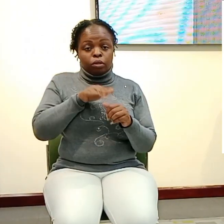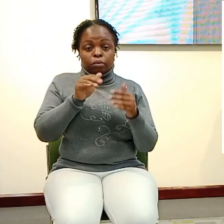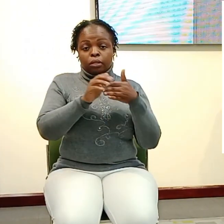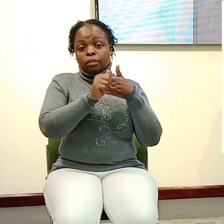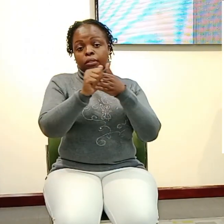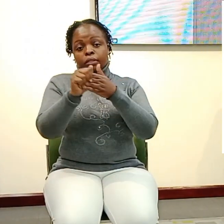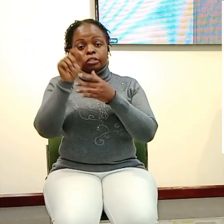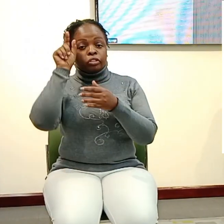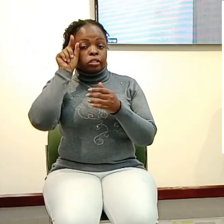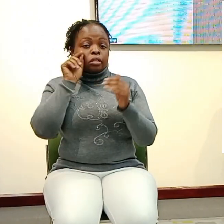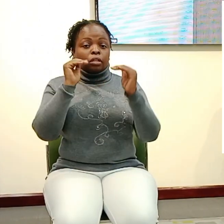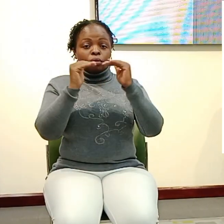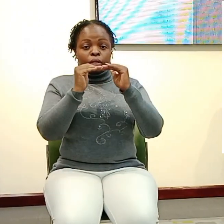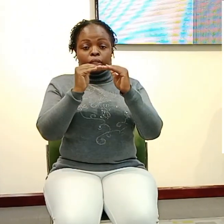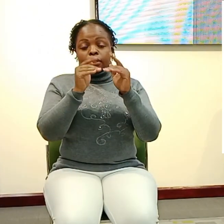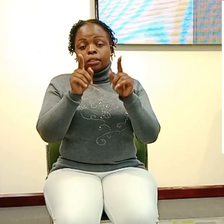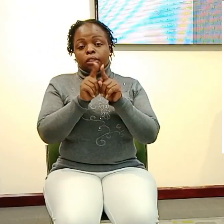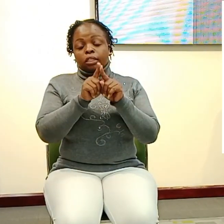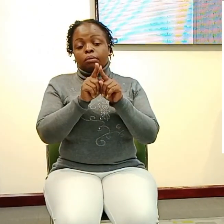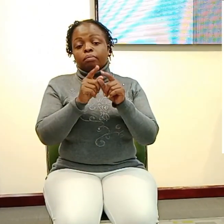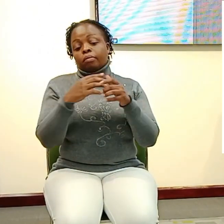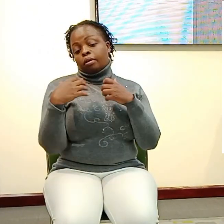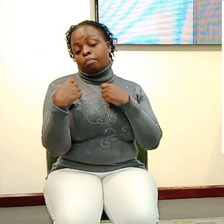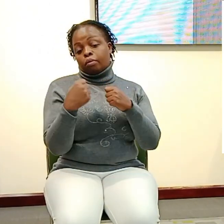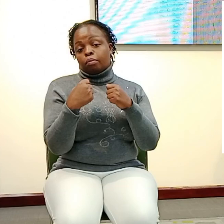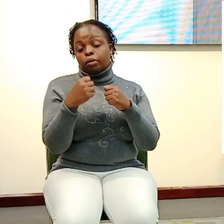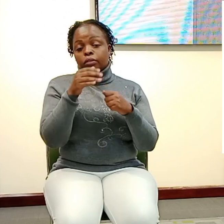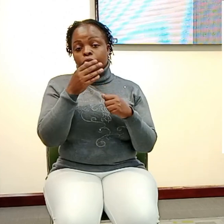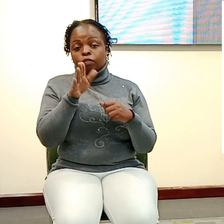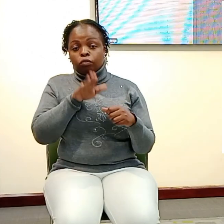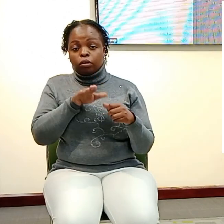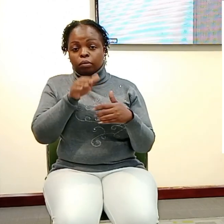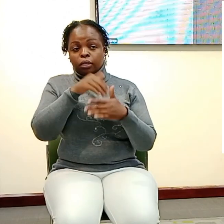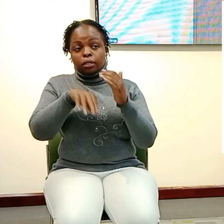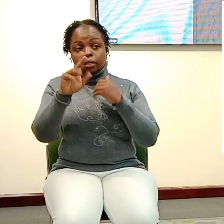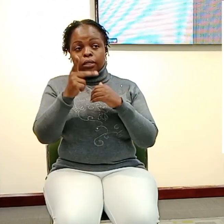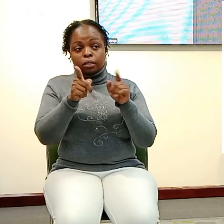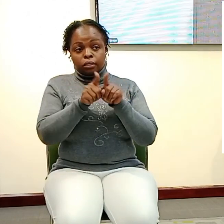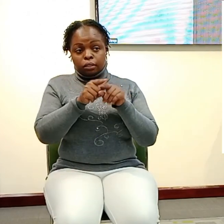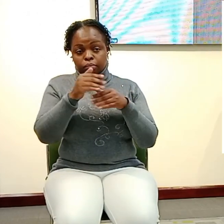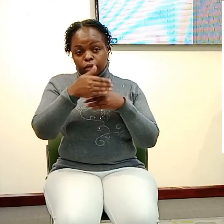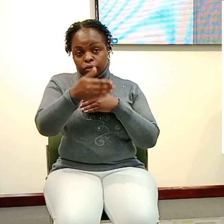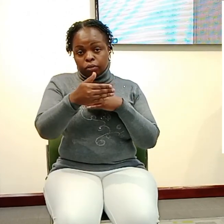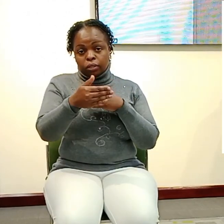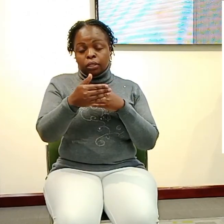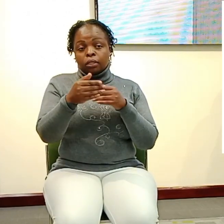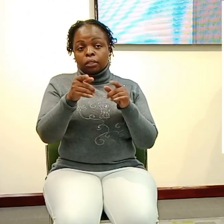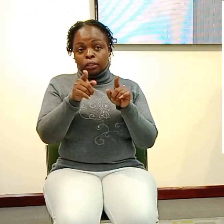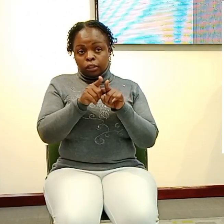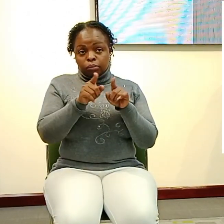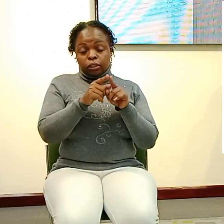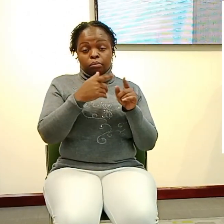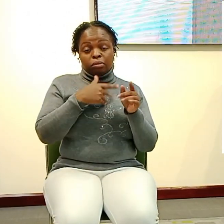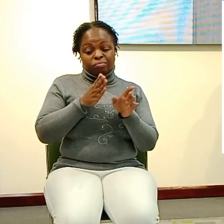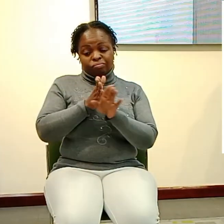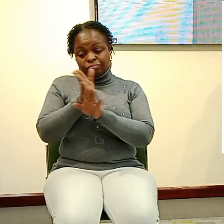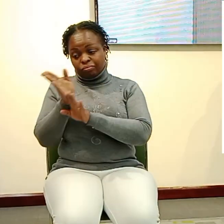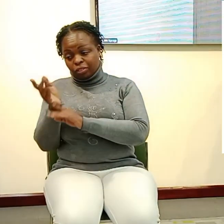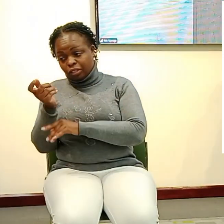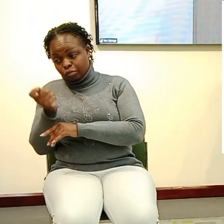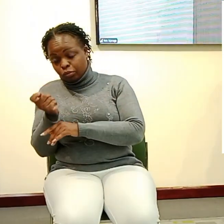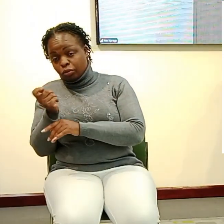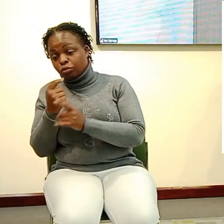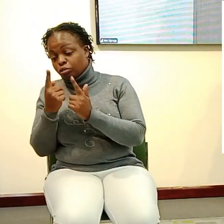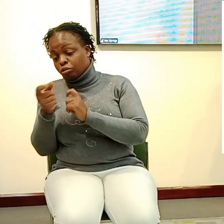equality, and the overall empowerment of women in Kenya and beyond. I'm just going to go off script for a little bit here to talk